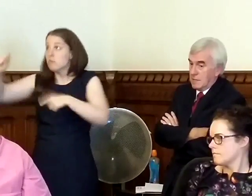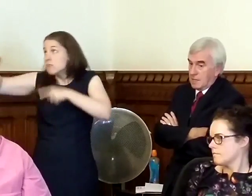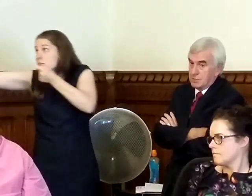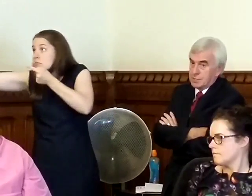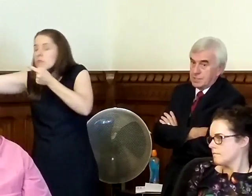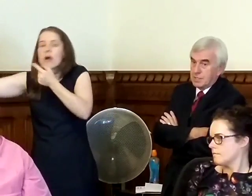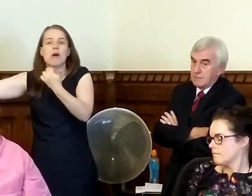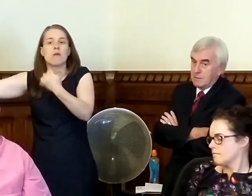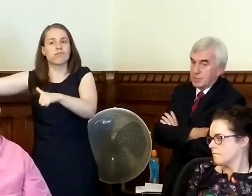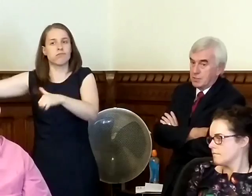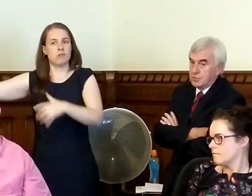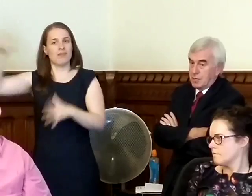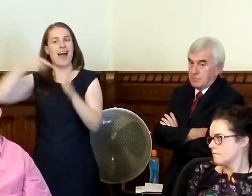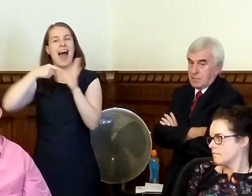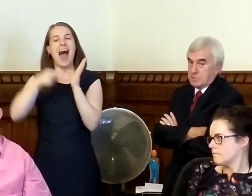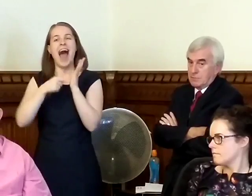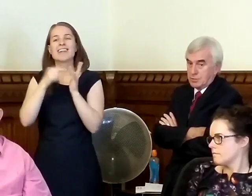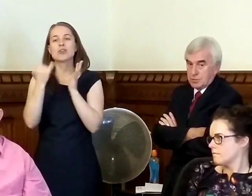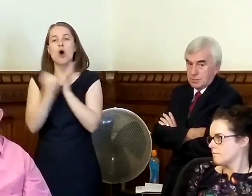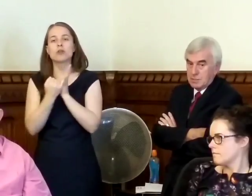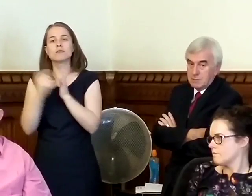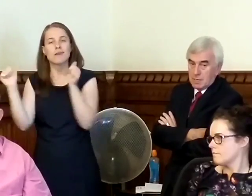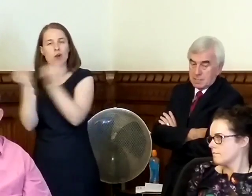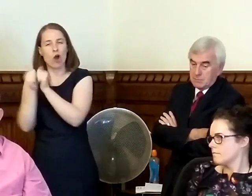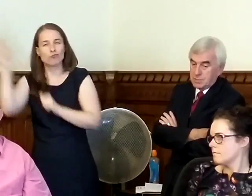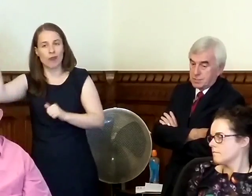successful. ATOS had to give up the contract.